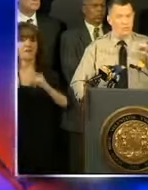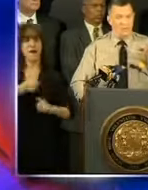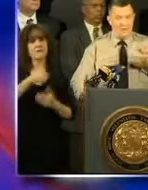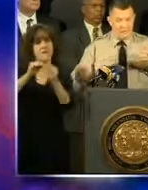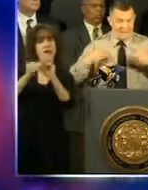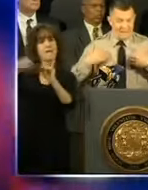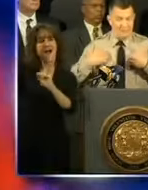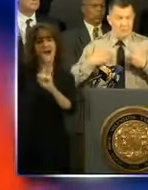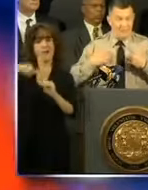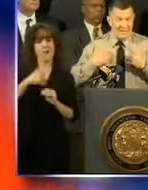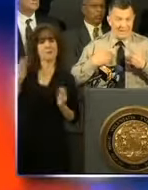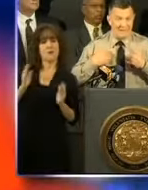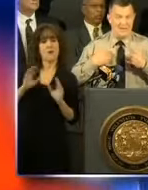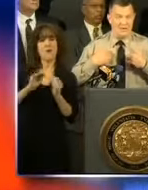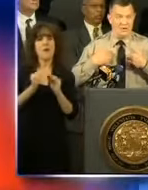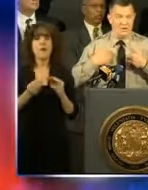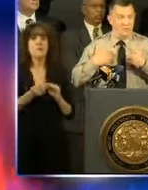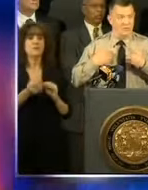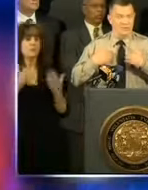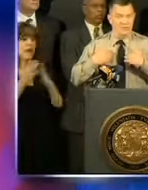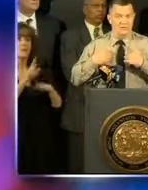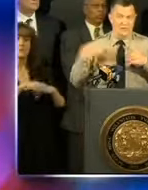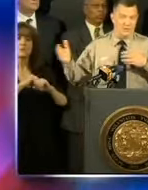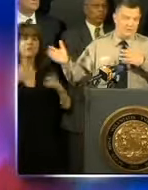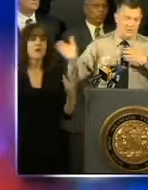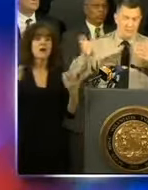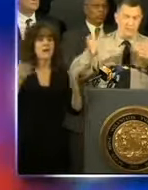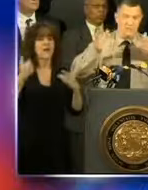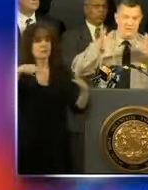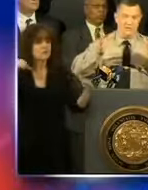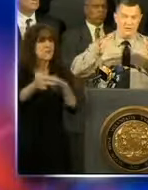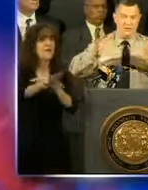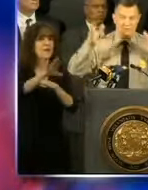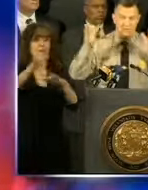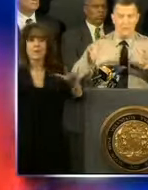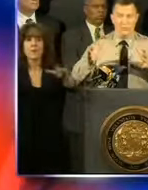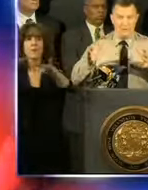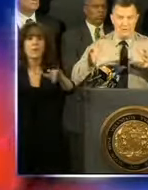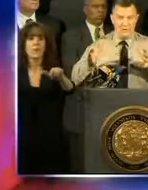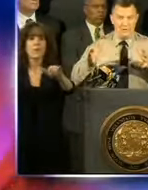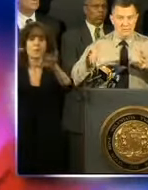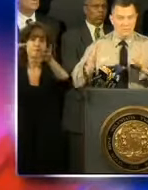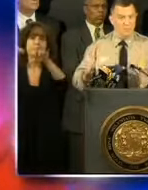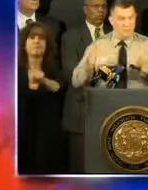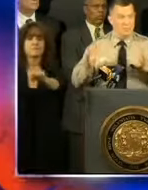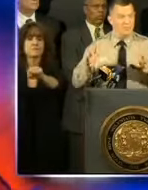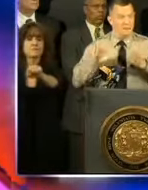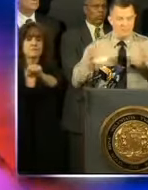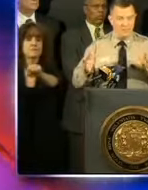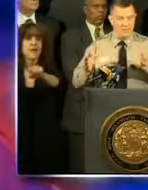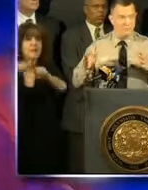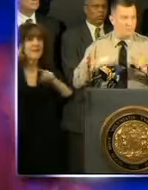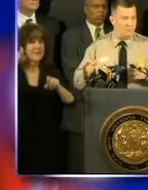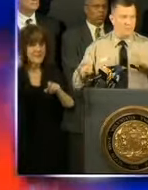on that fire, but that is what you're looking at. We're going to go back to the audio from the press conference. To come in, when we clear an area, hold that area. But we need it